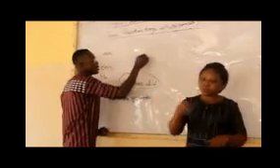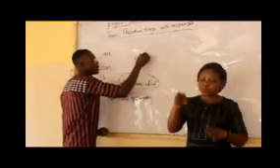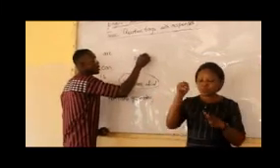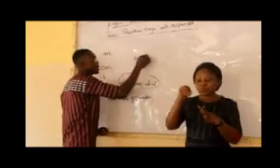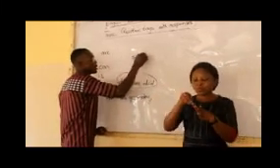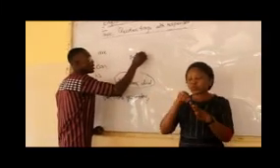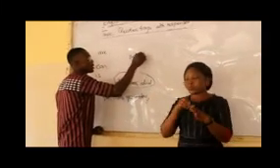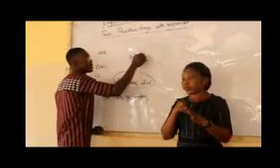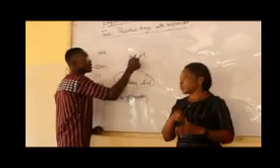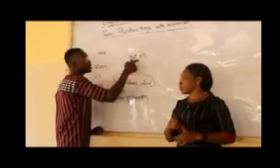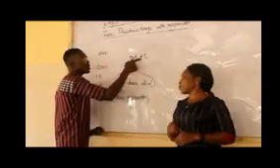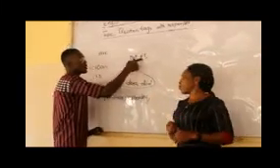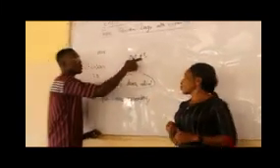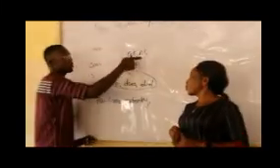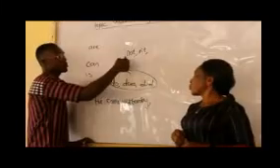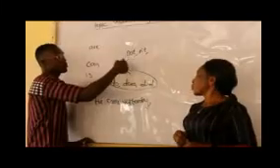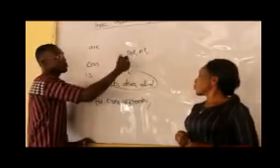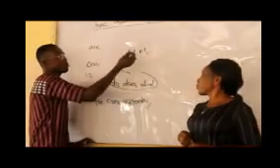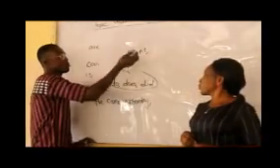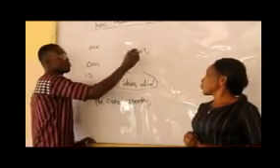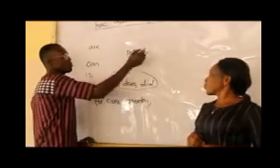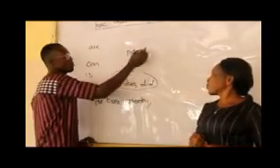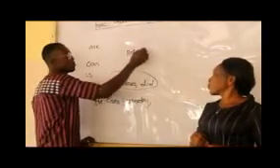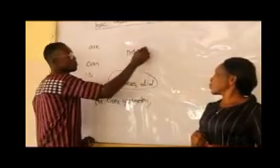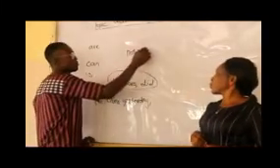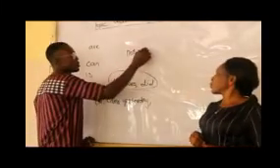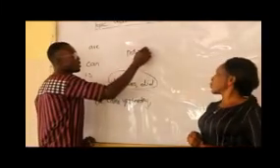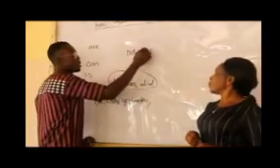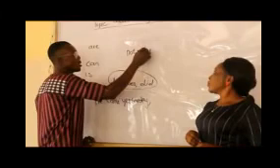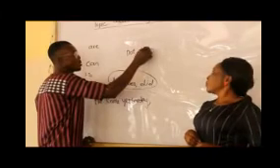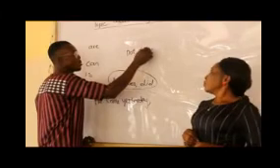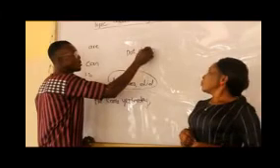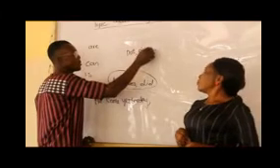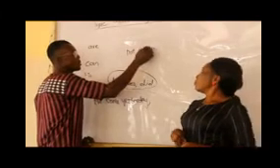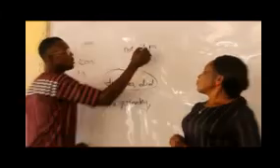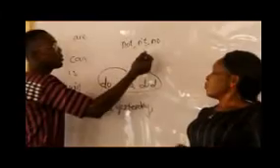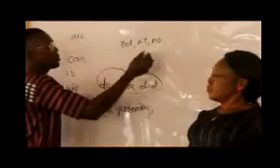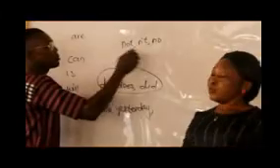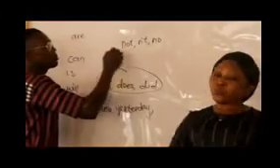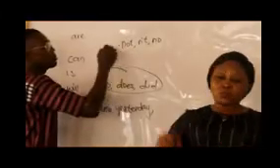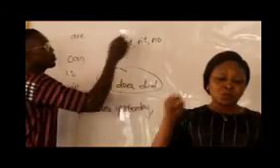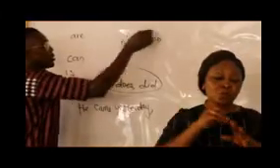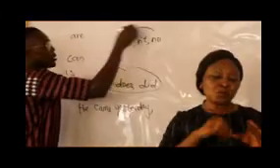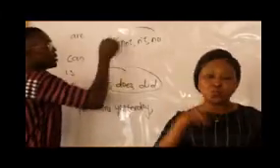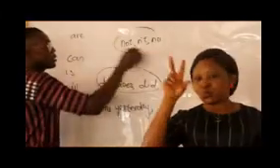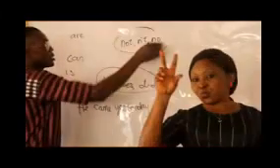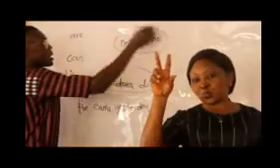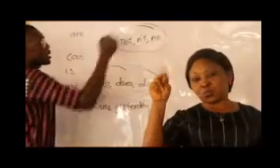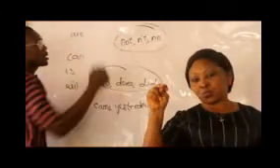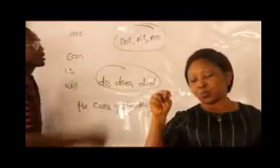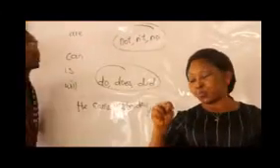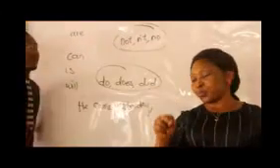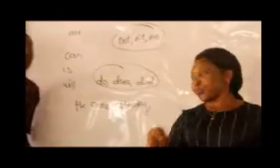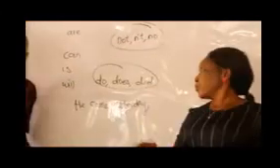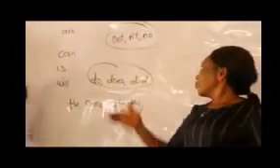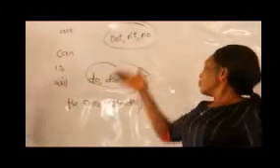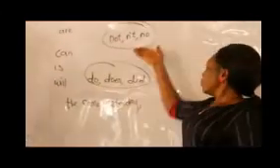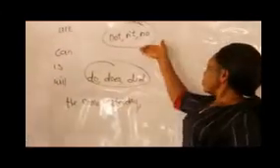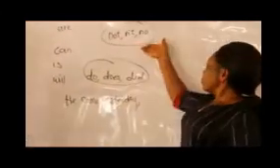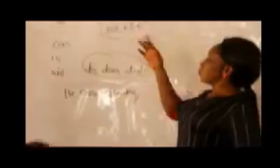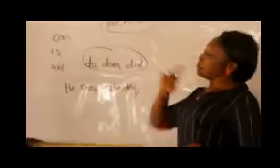or the short form or maybe no. These are